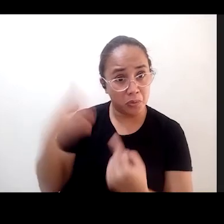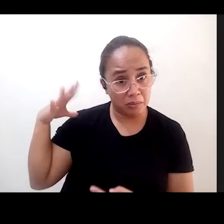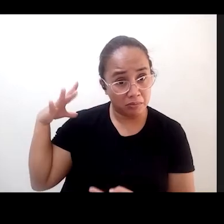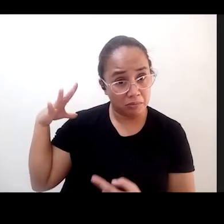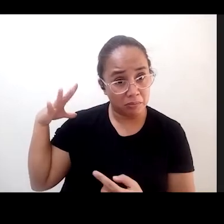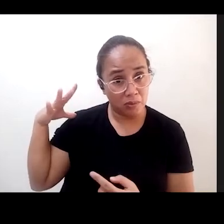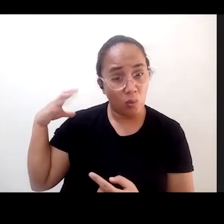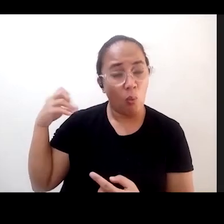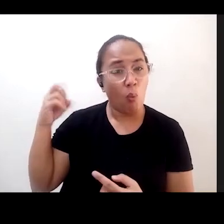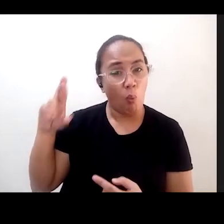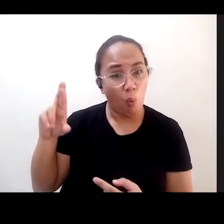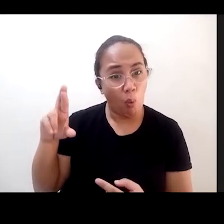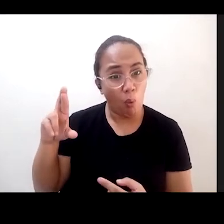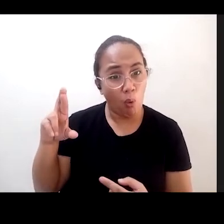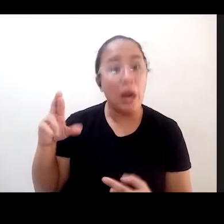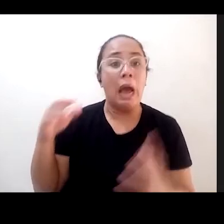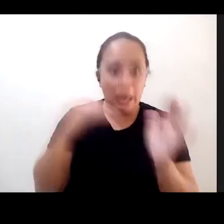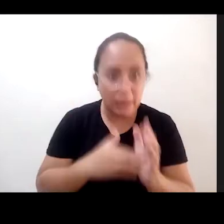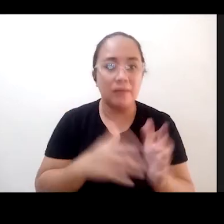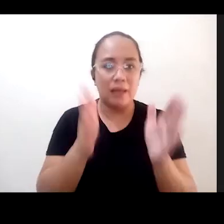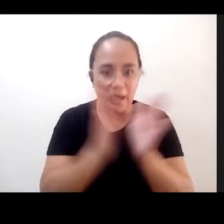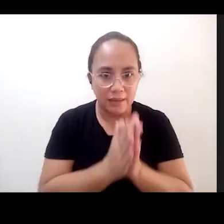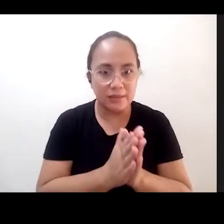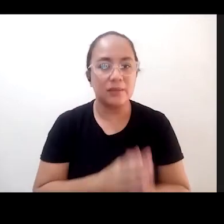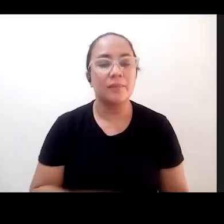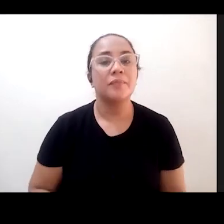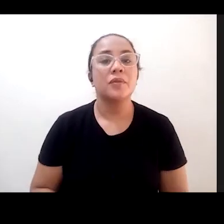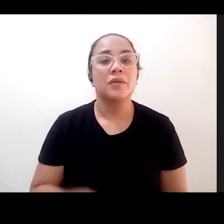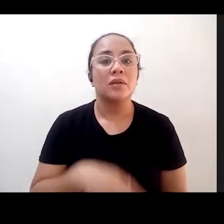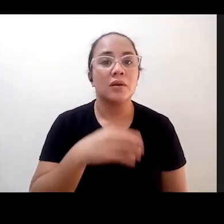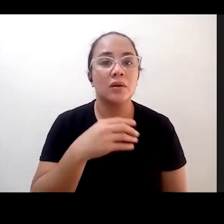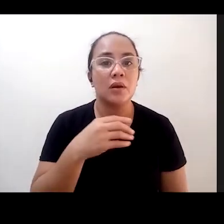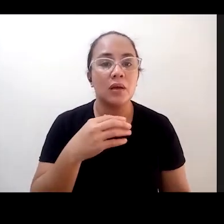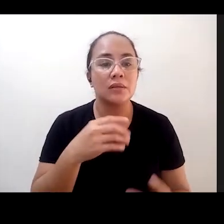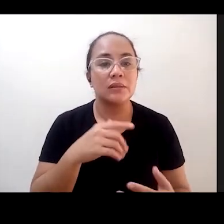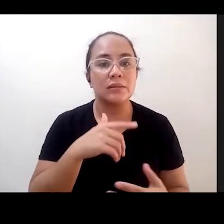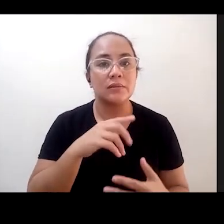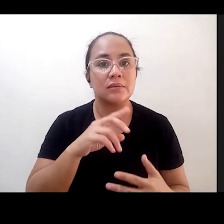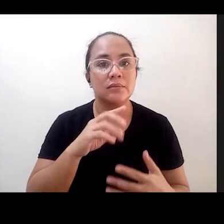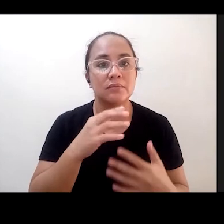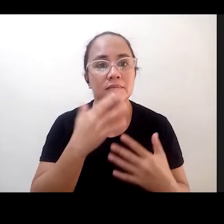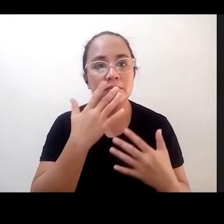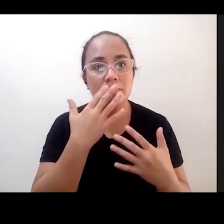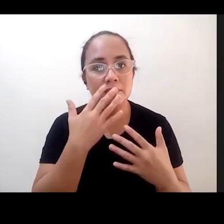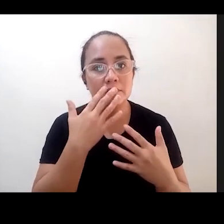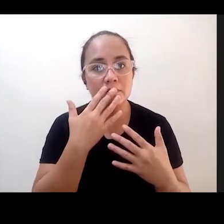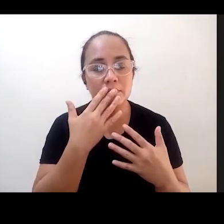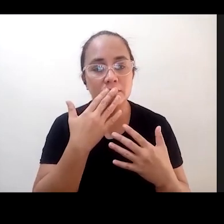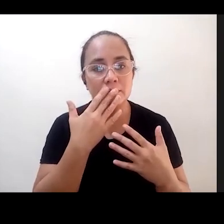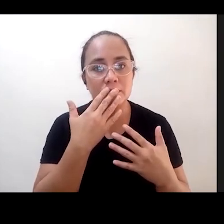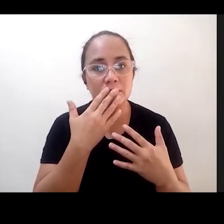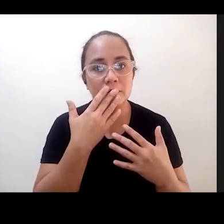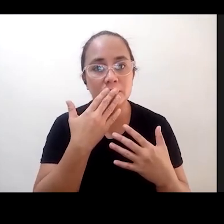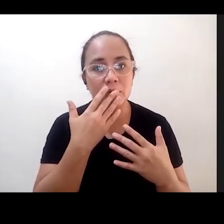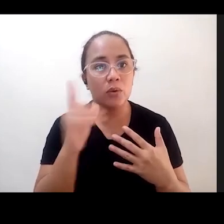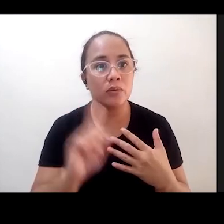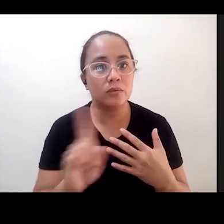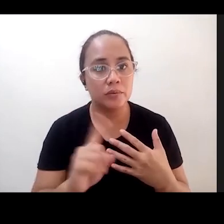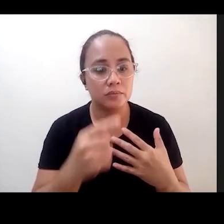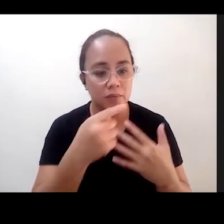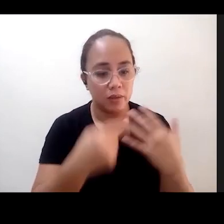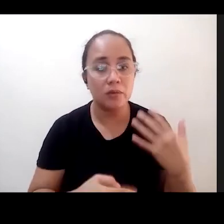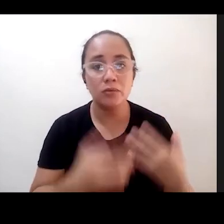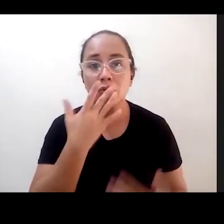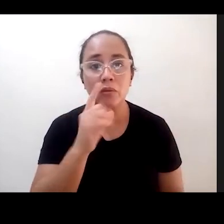does he go ahead and ask the second question? These colors what?